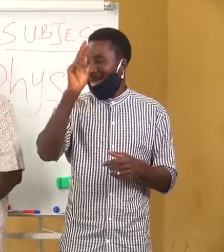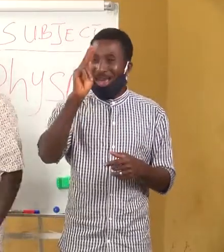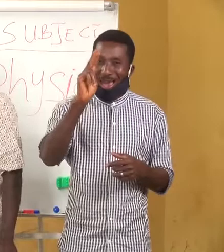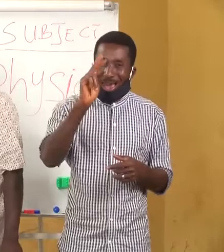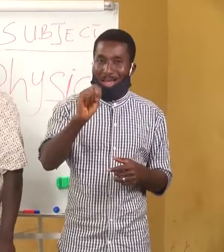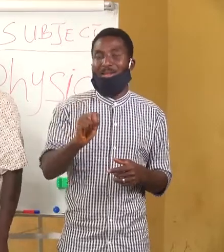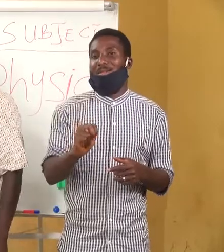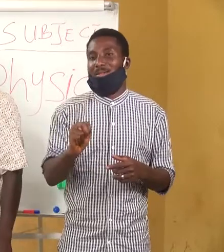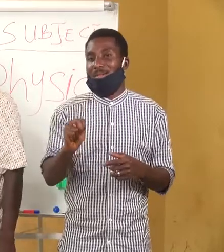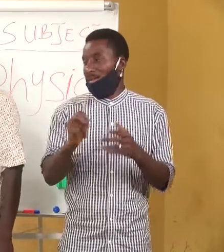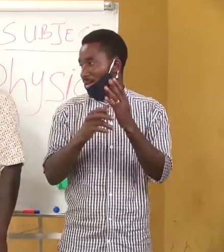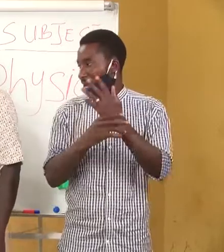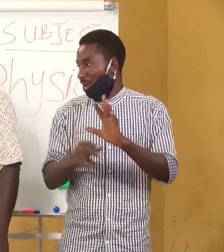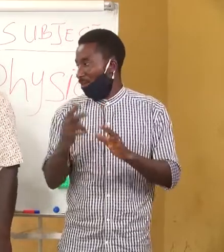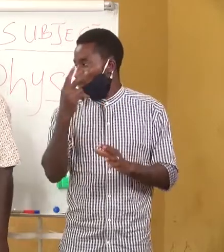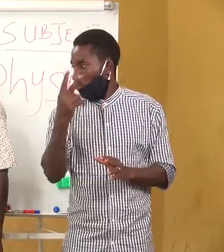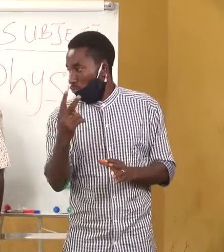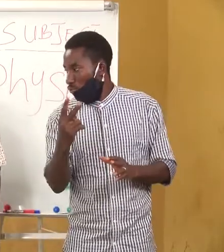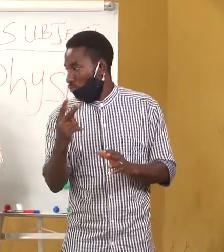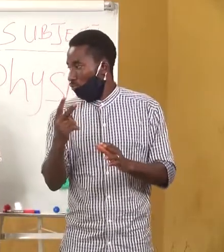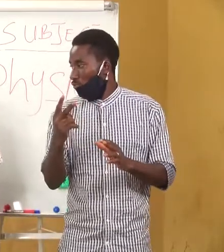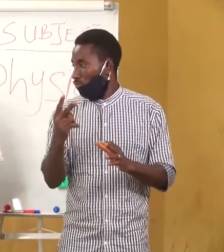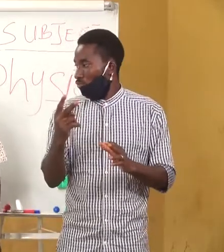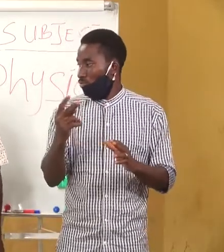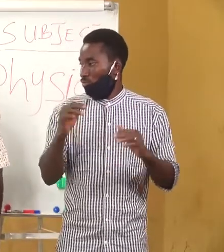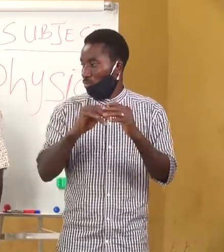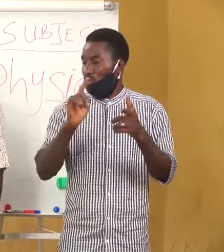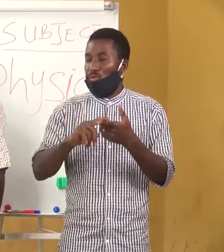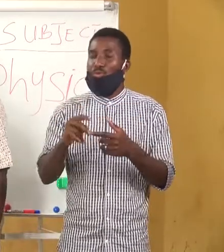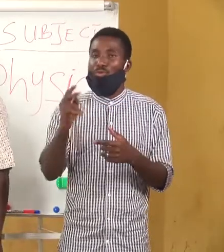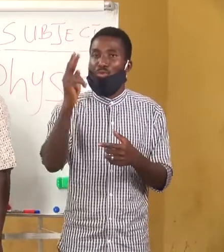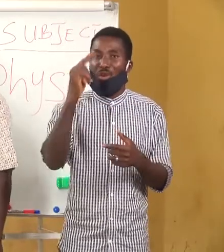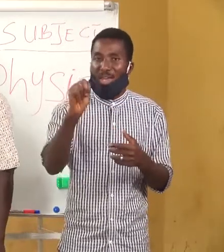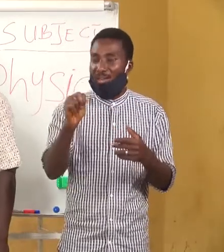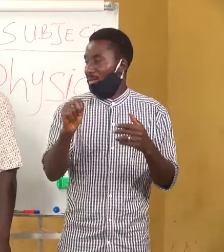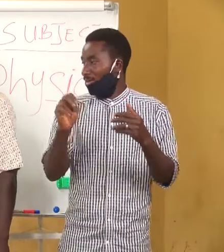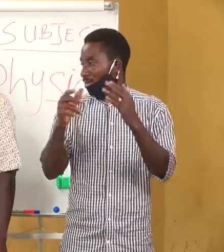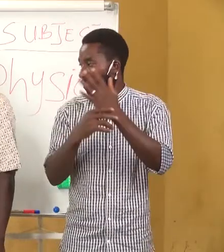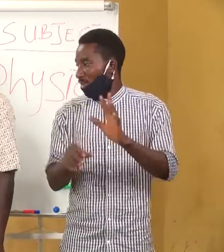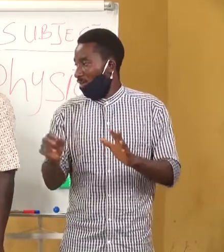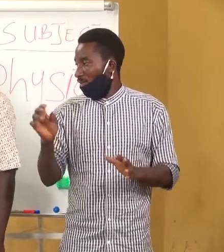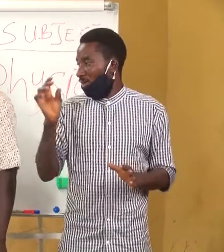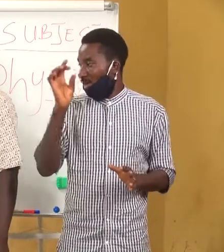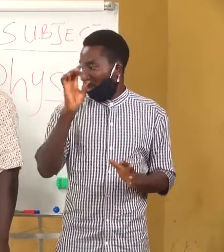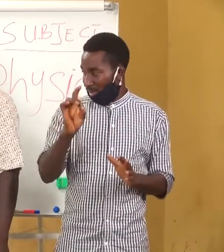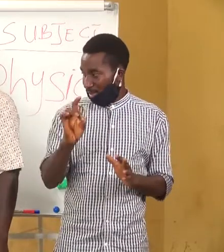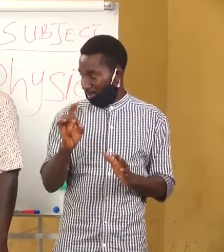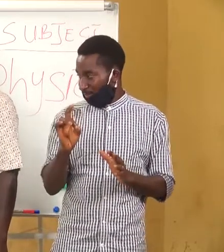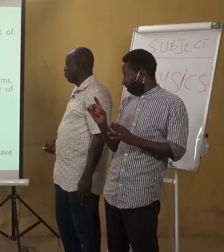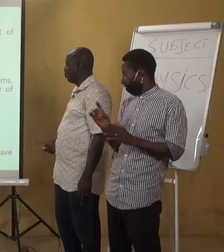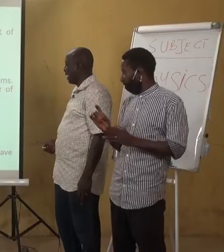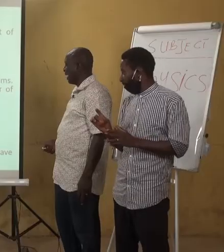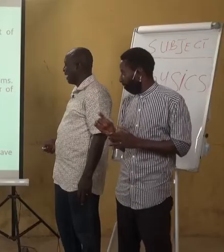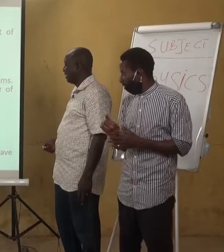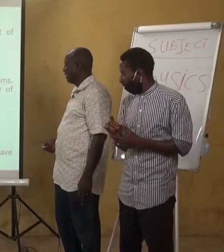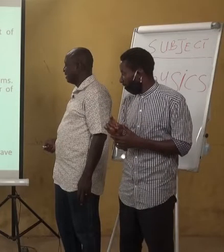which means half of N over 4 has disintegrated or decayed. And that will be equals